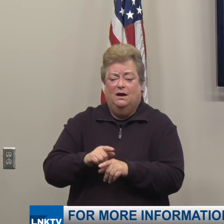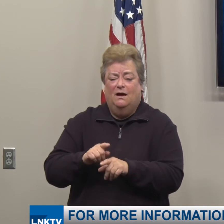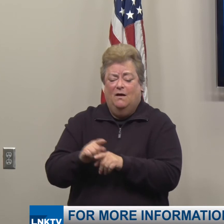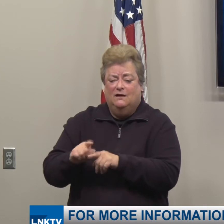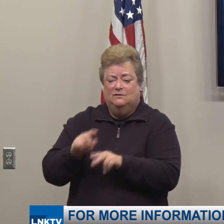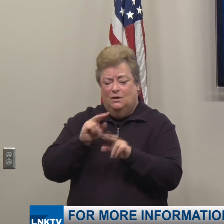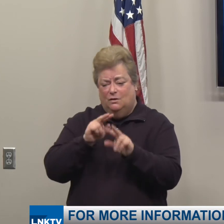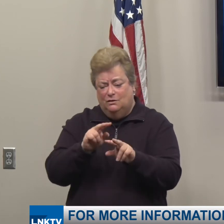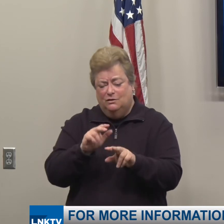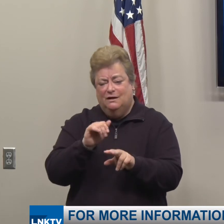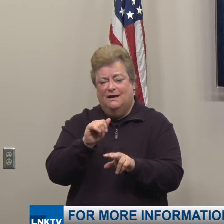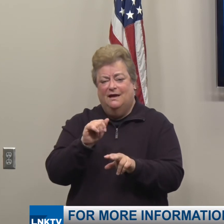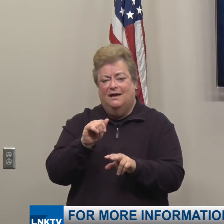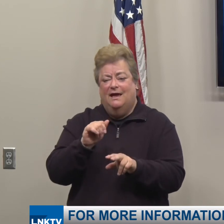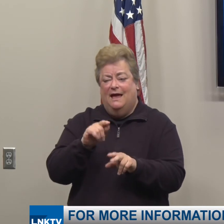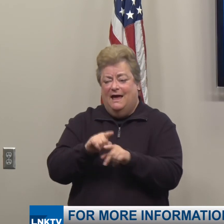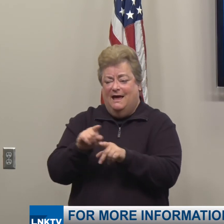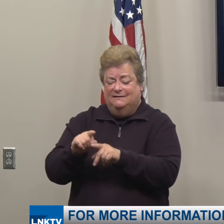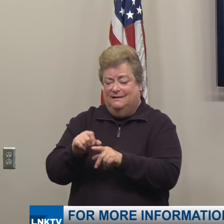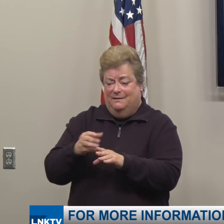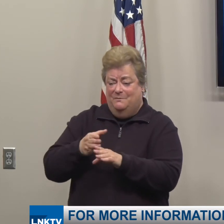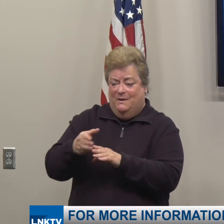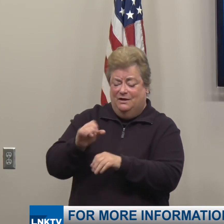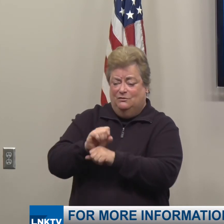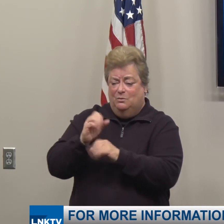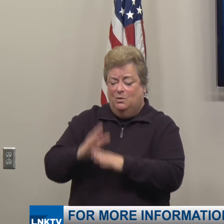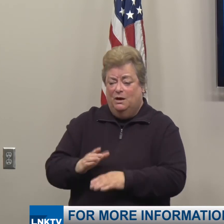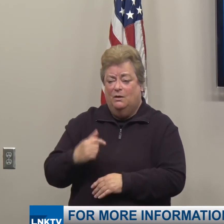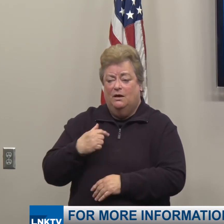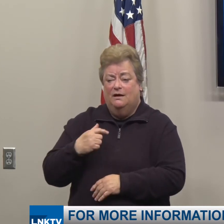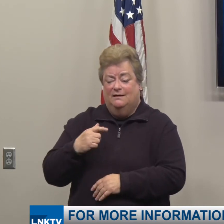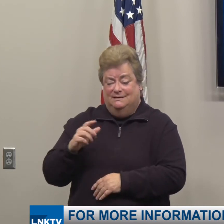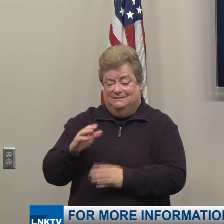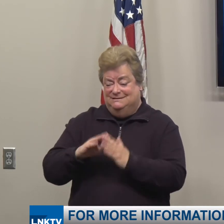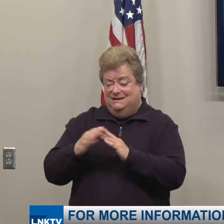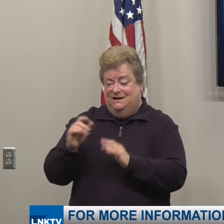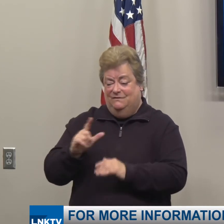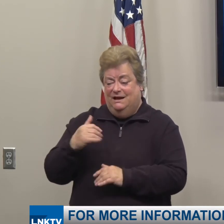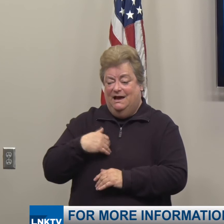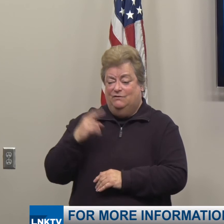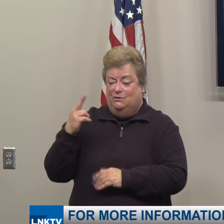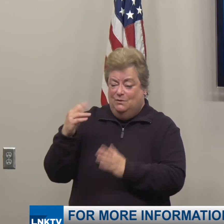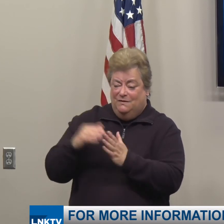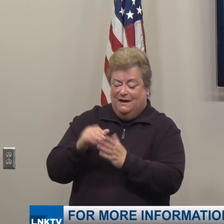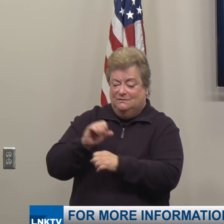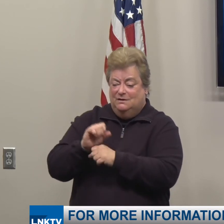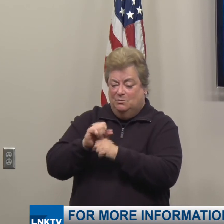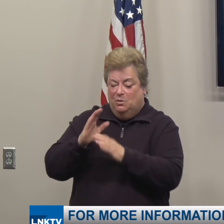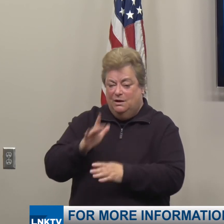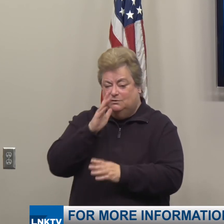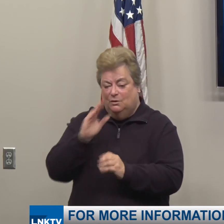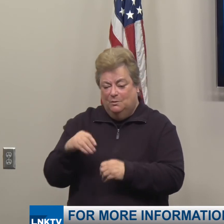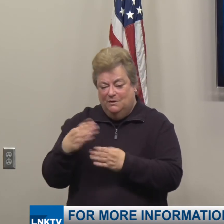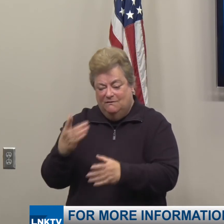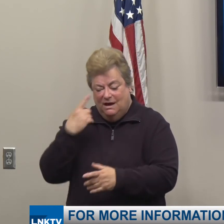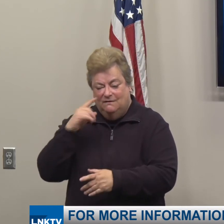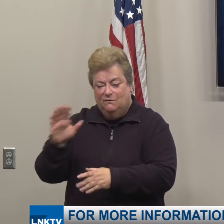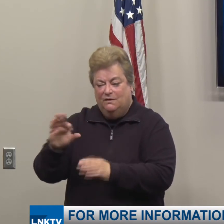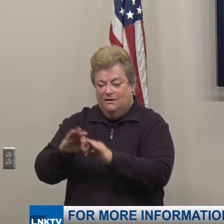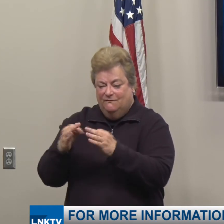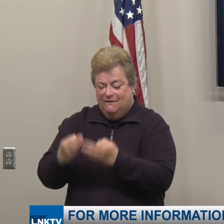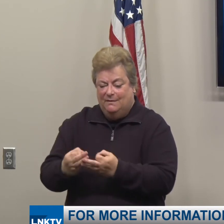decisions through the lens of a major employer. The City of Lincoln has over 2,000 employees who provide for their families and contribute to our